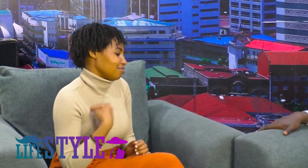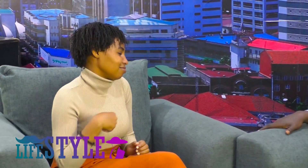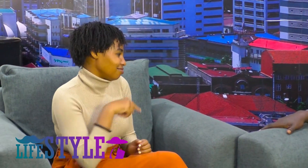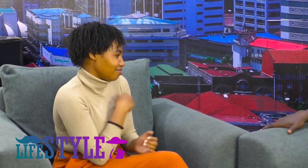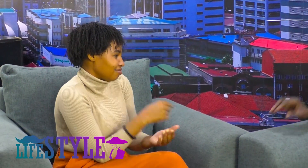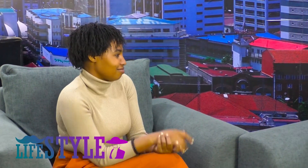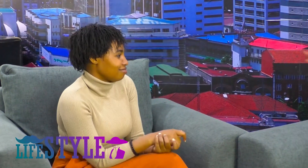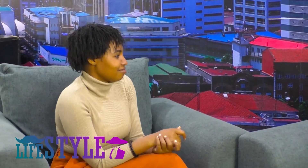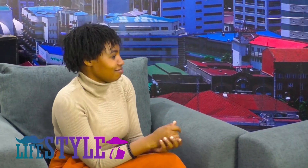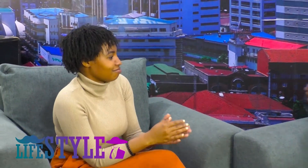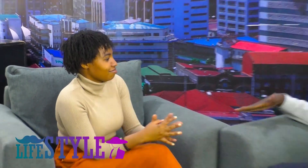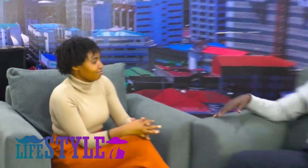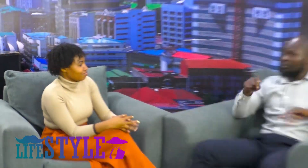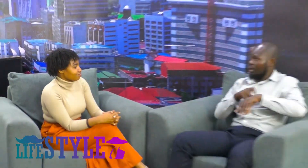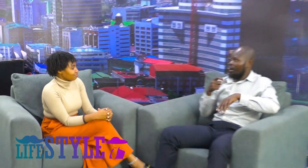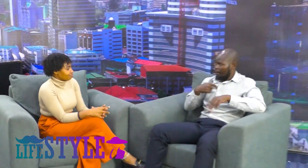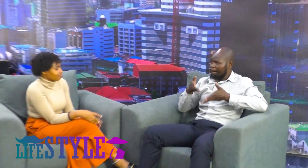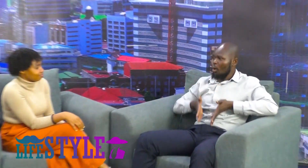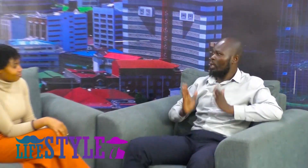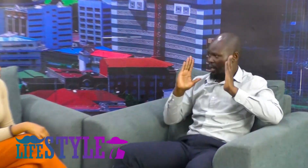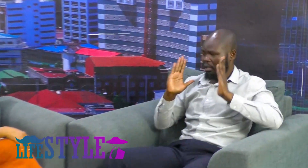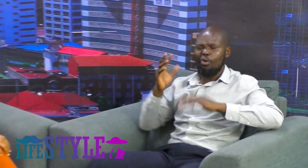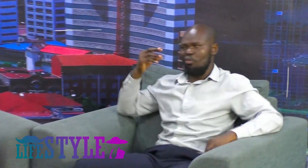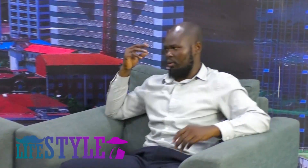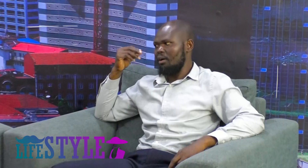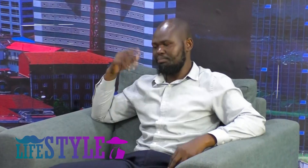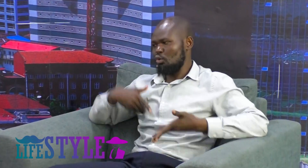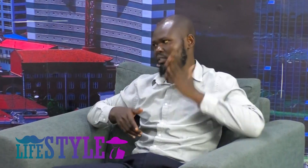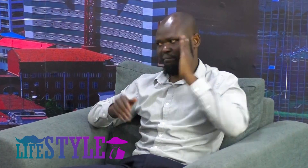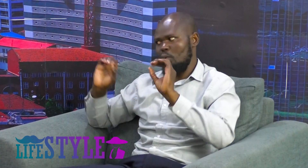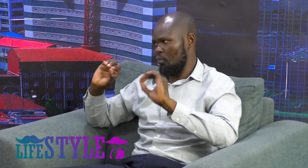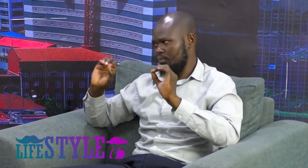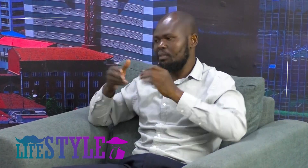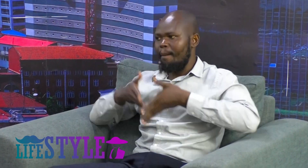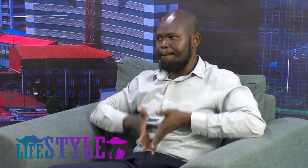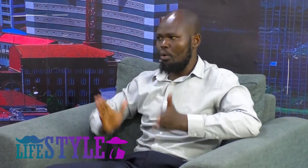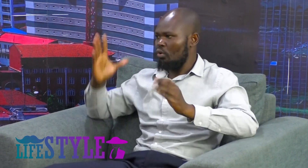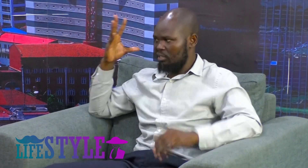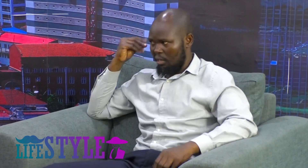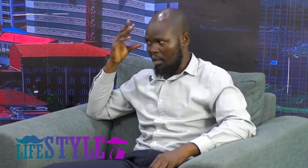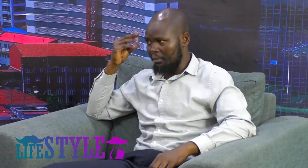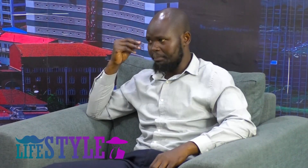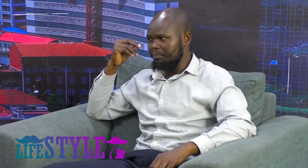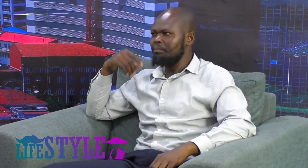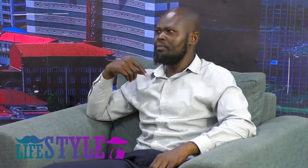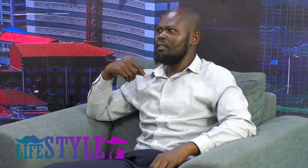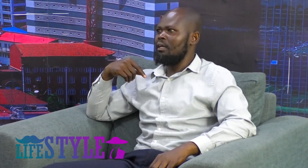or what happened? Kindly tell us. Okay, thank you so much. So when I was born, I was hearing. I wasn't deaf. I was born